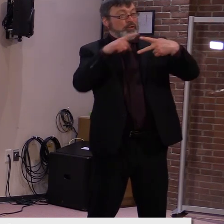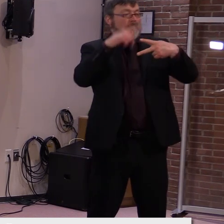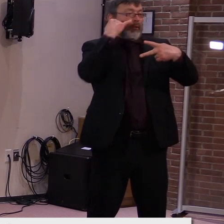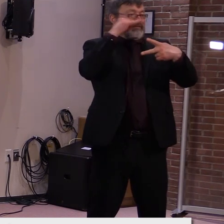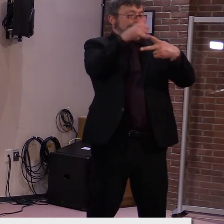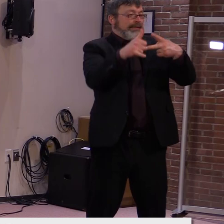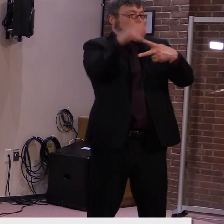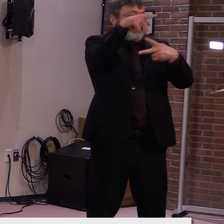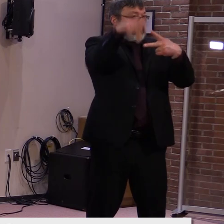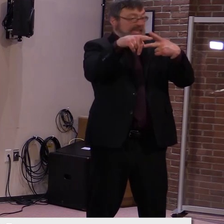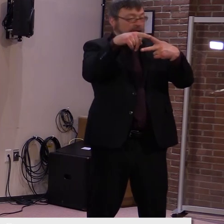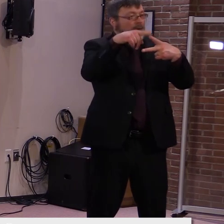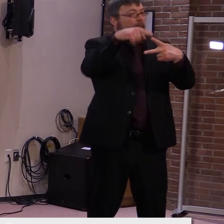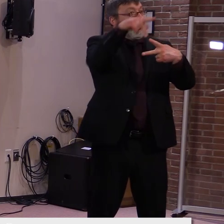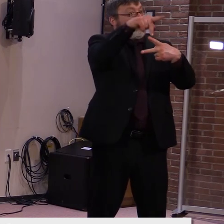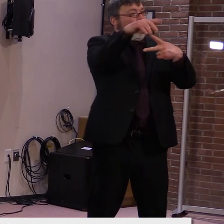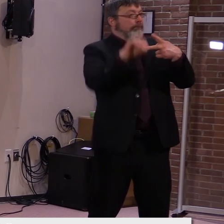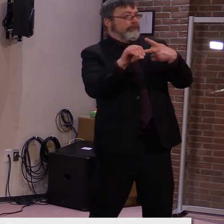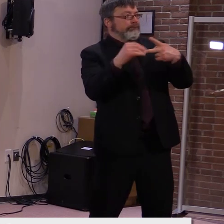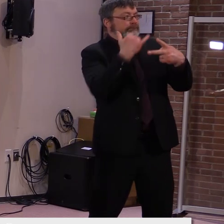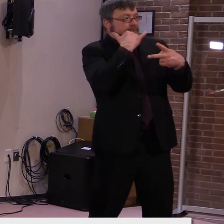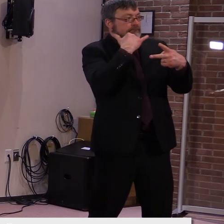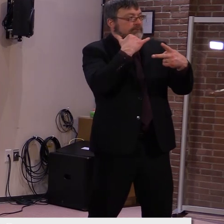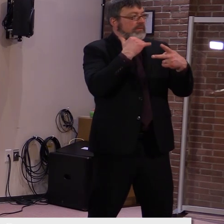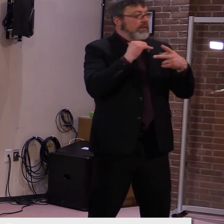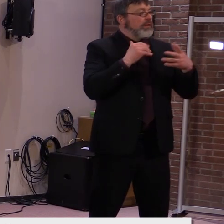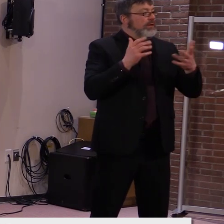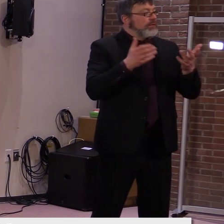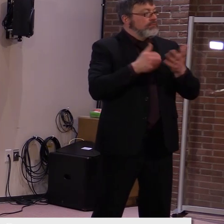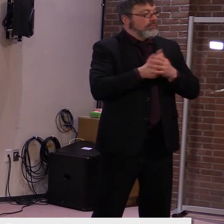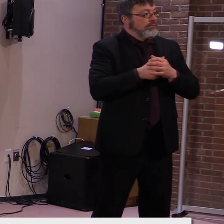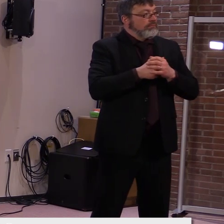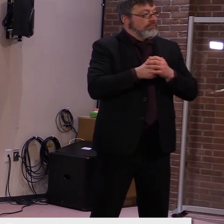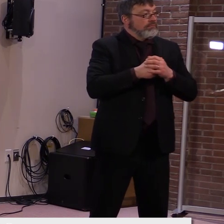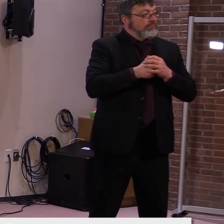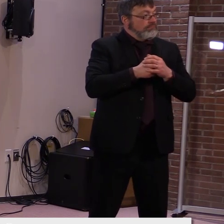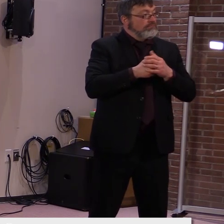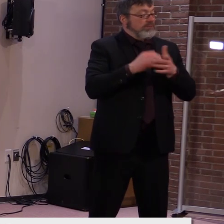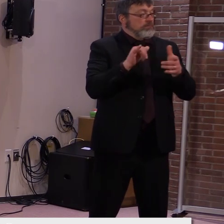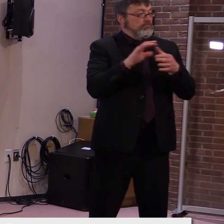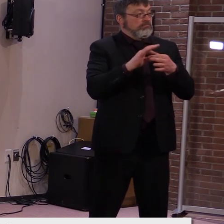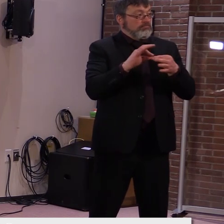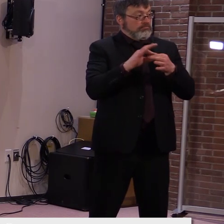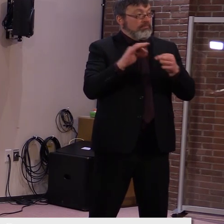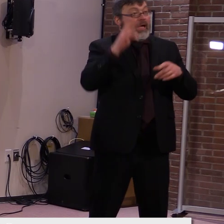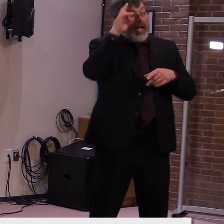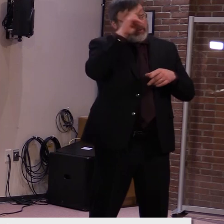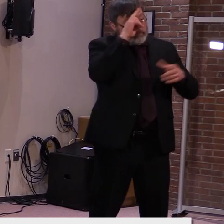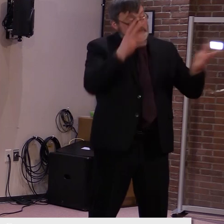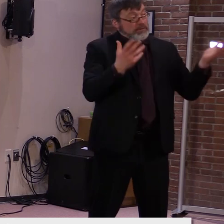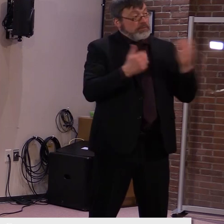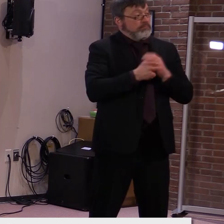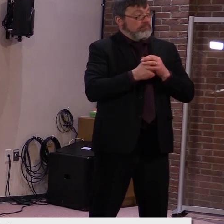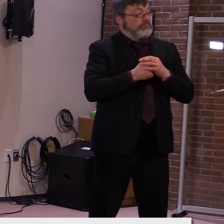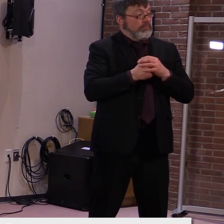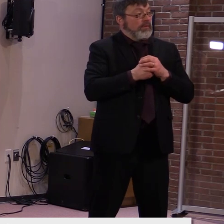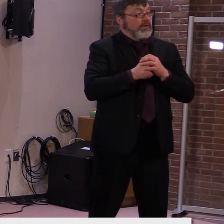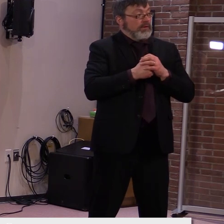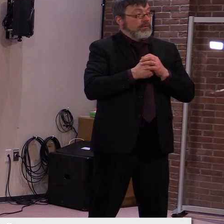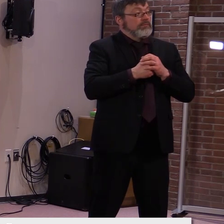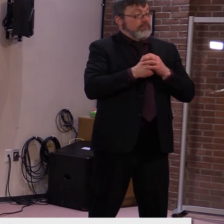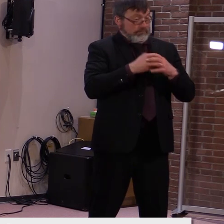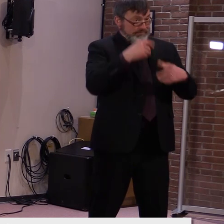I do want to acknowledge that in addition to our vaccination efforts, important resources are